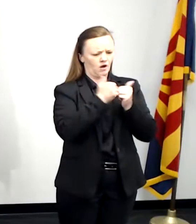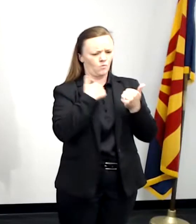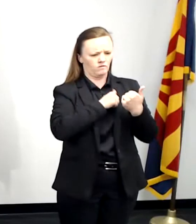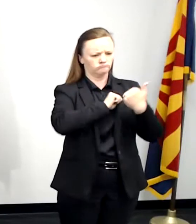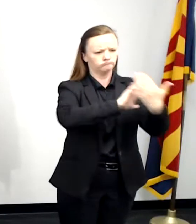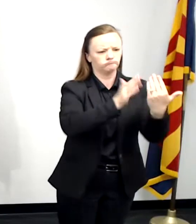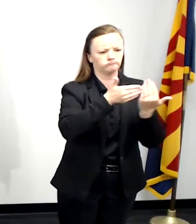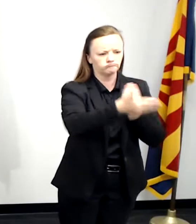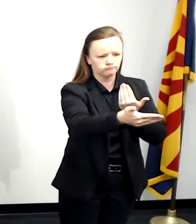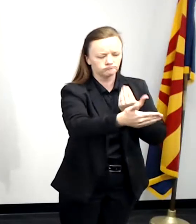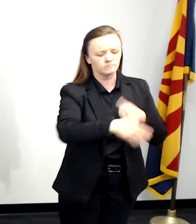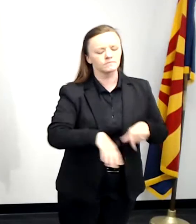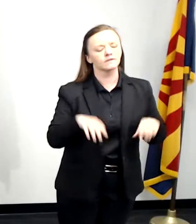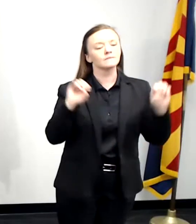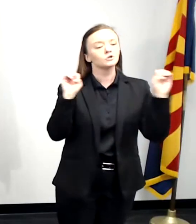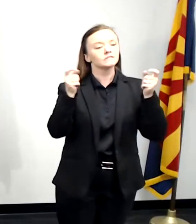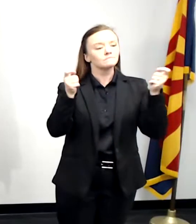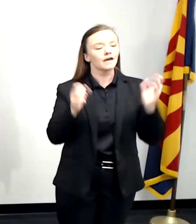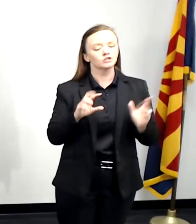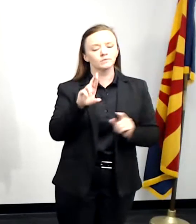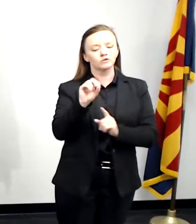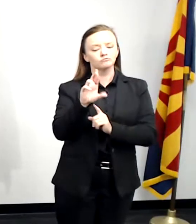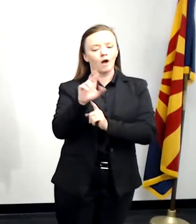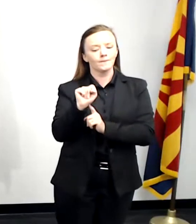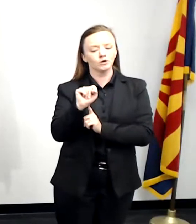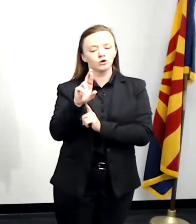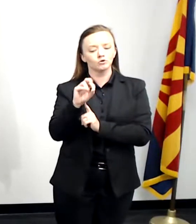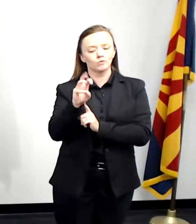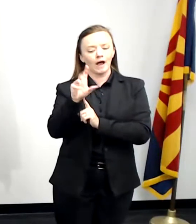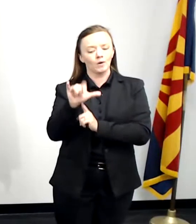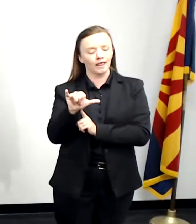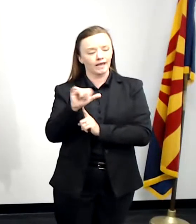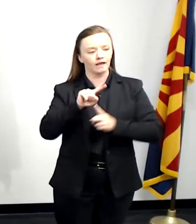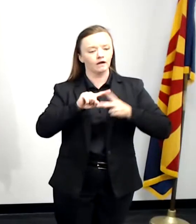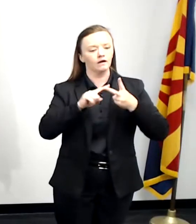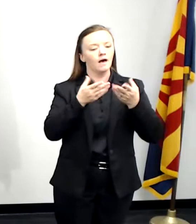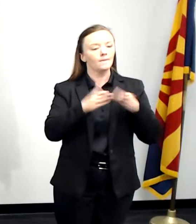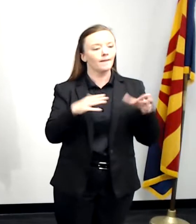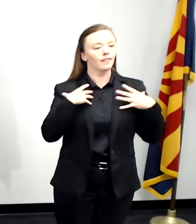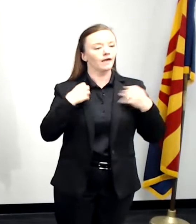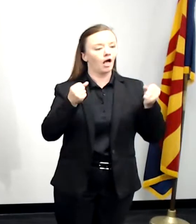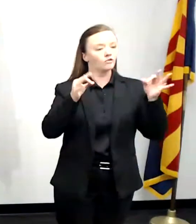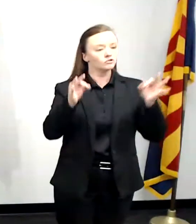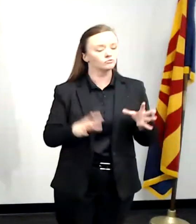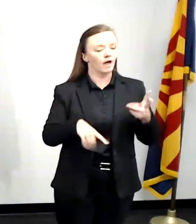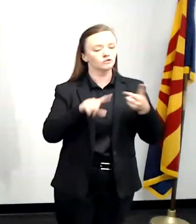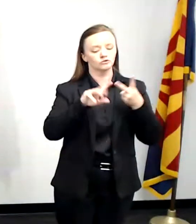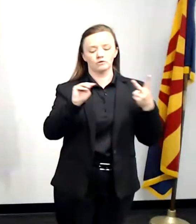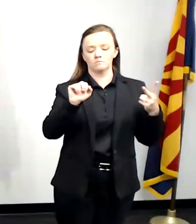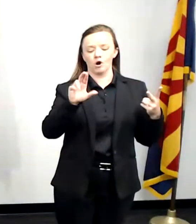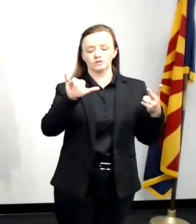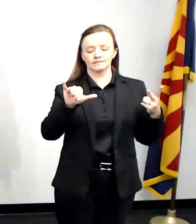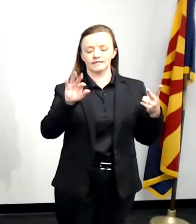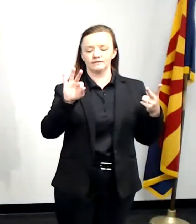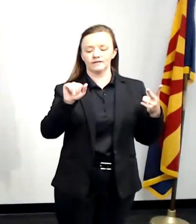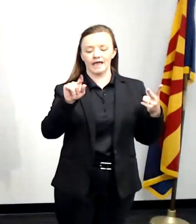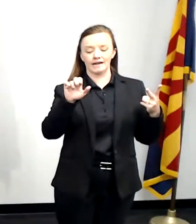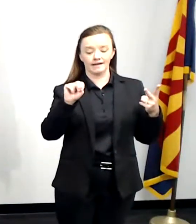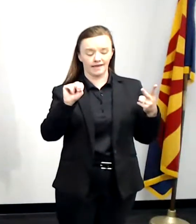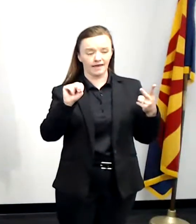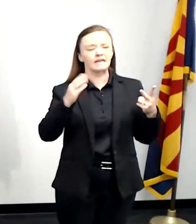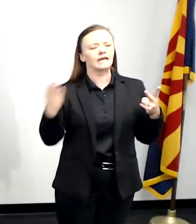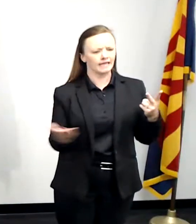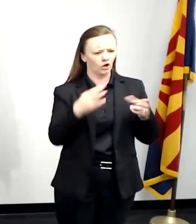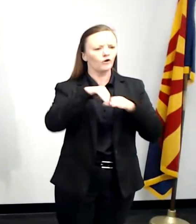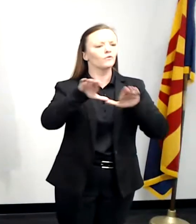community. Emergency Management Director Robert Rowley, also Public Health Director Marcy Flanagan, they are in the room with us as well, as if one of your questions